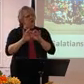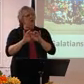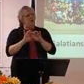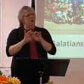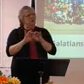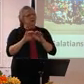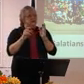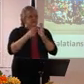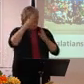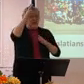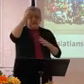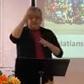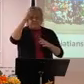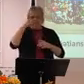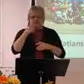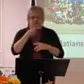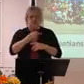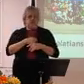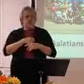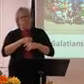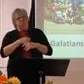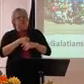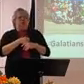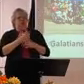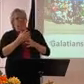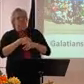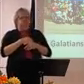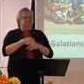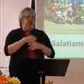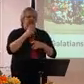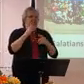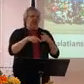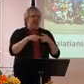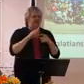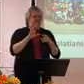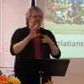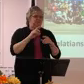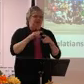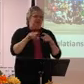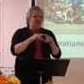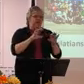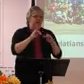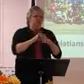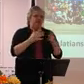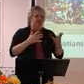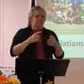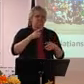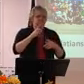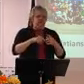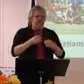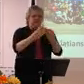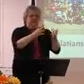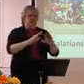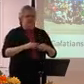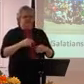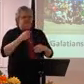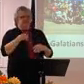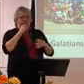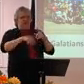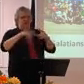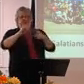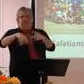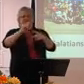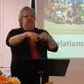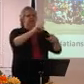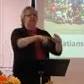Oftentimes the devil will try to convince us that, well, I can't do this big thing, or I can't give a big gift, or whatever